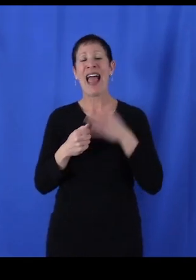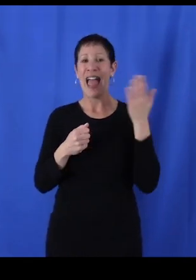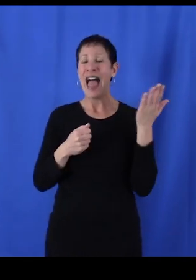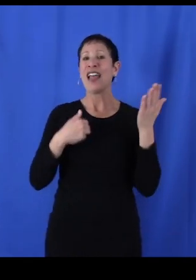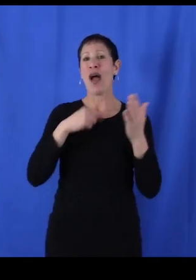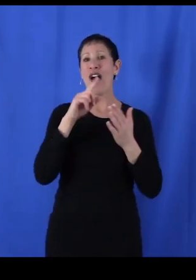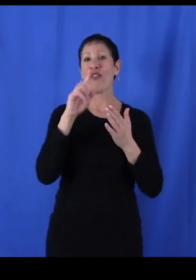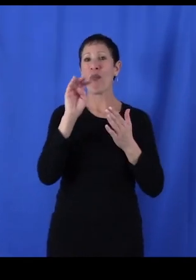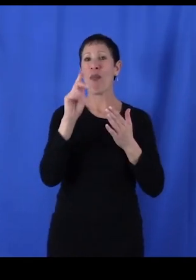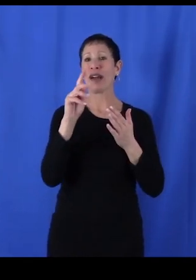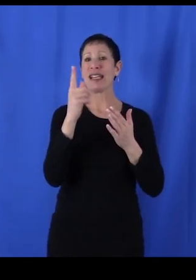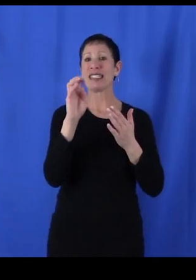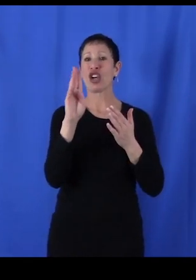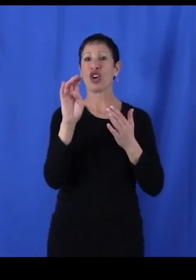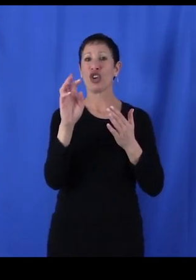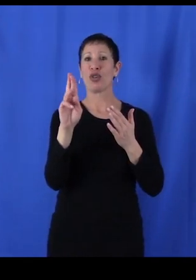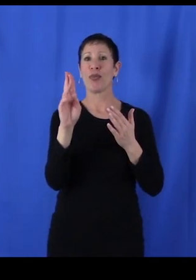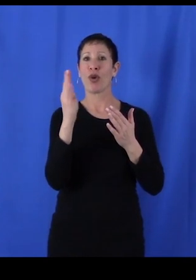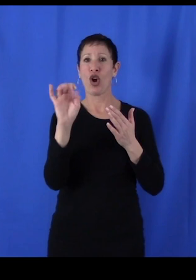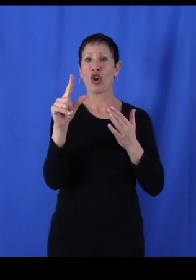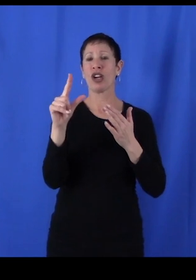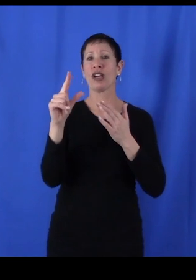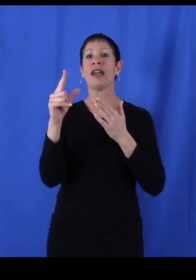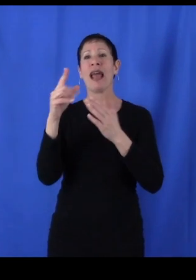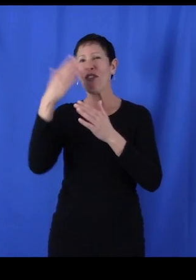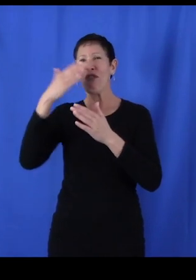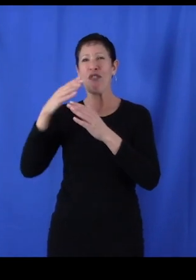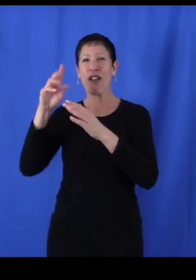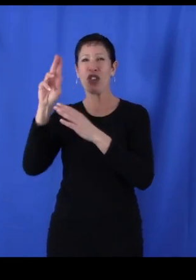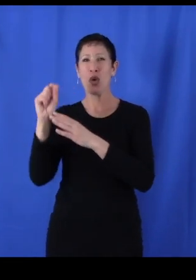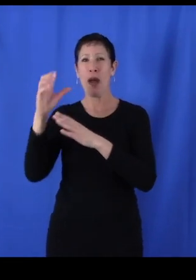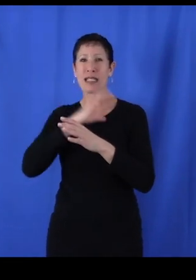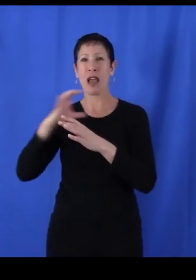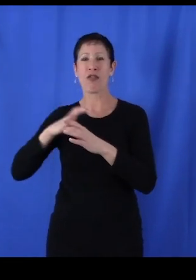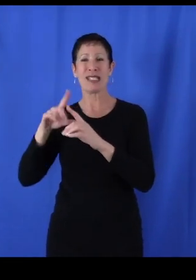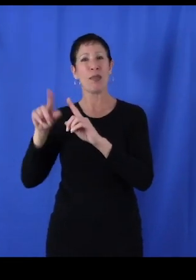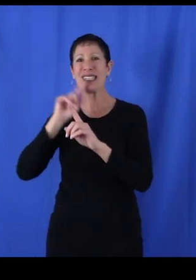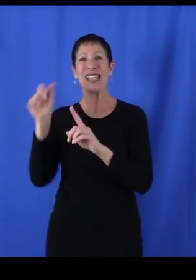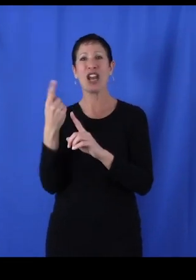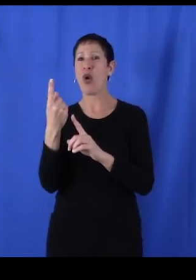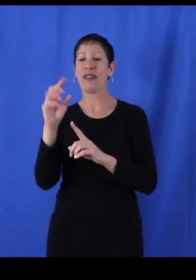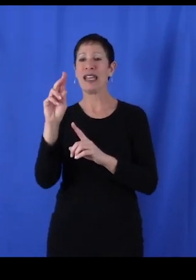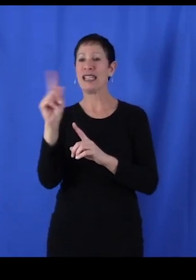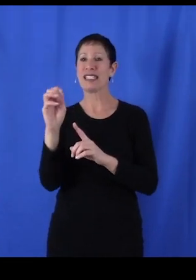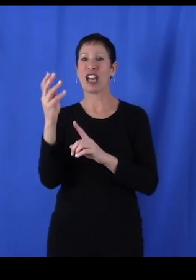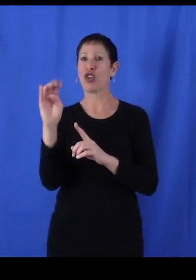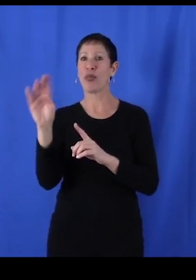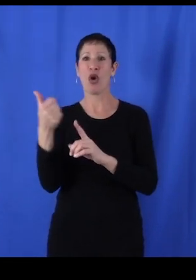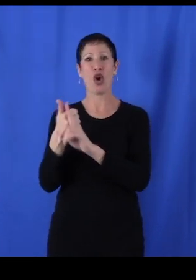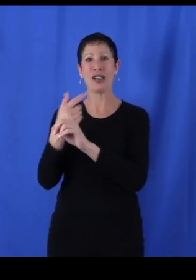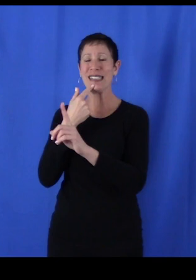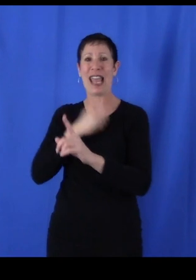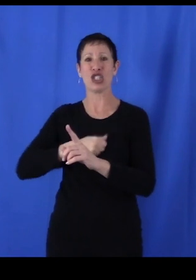Congress. But it's not just Zuckerberg who's saying sorry. New York Magazine recently published